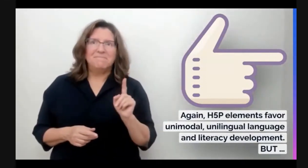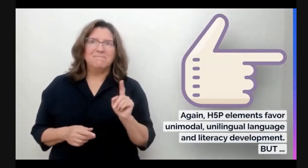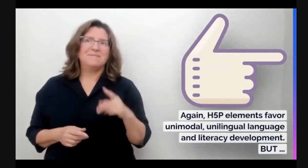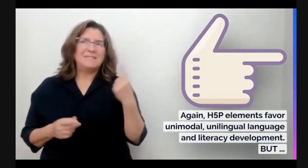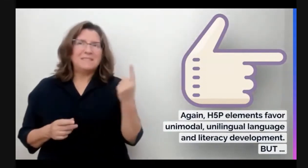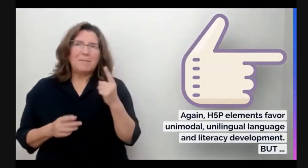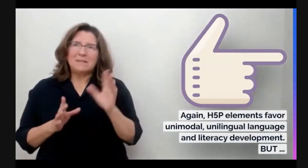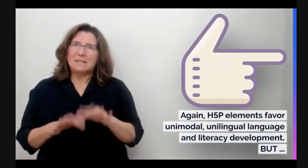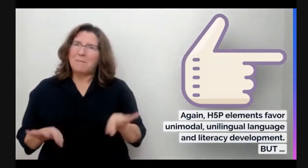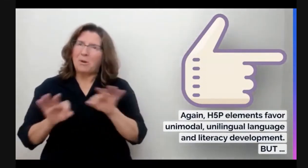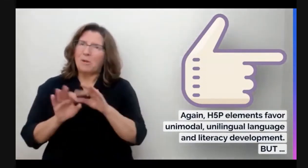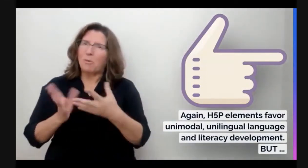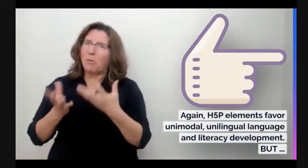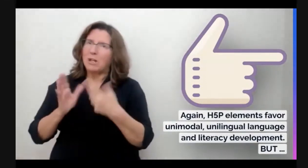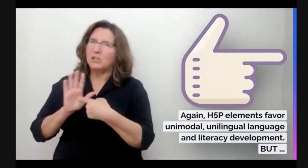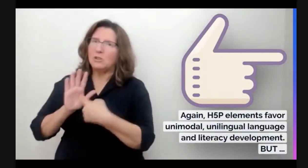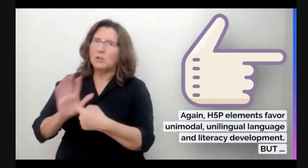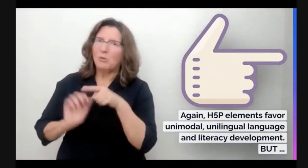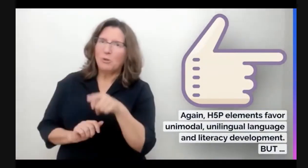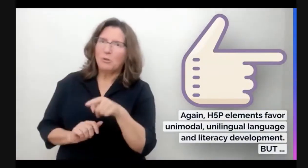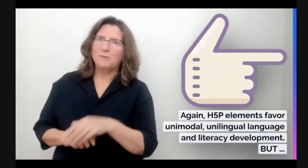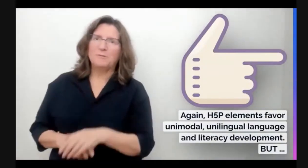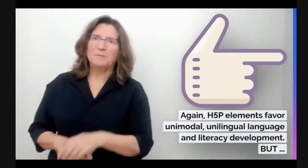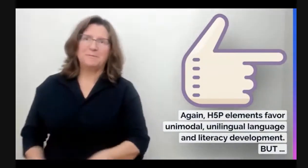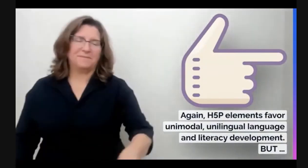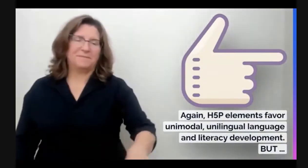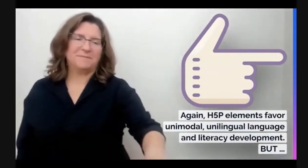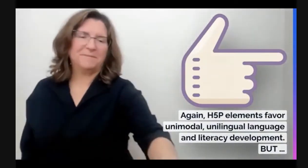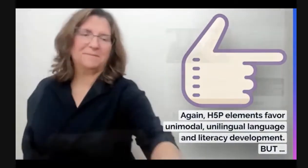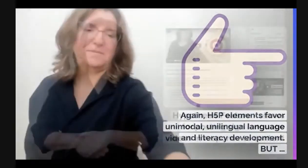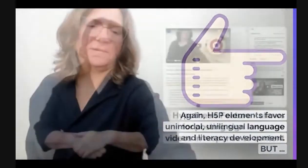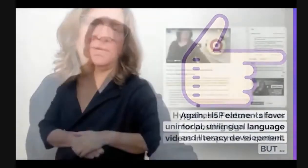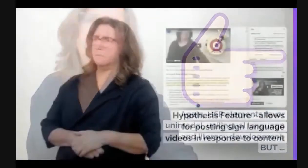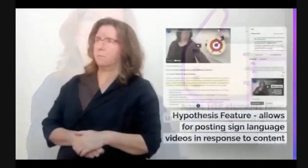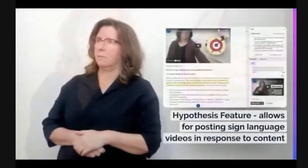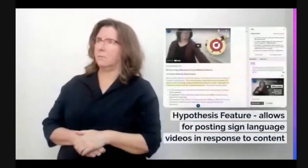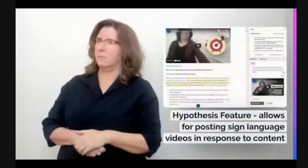But there's something important I want to show you.